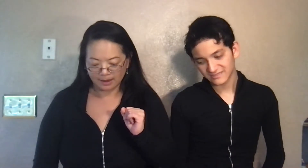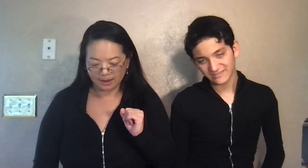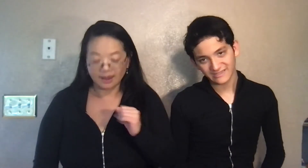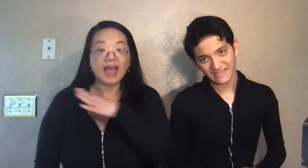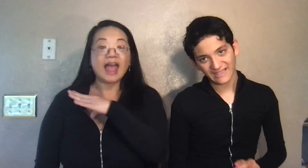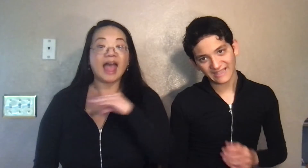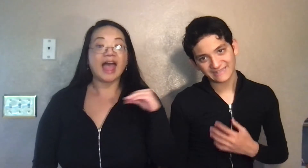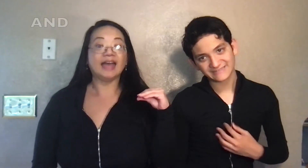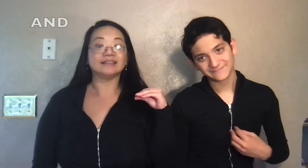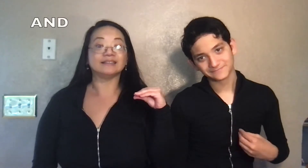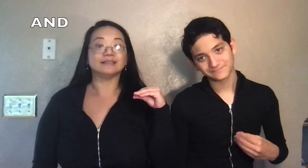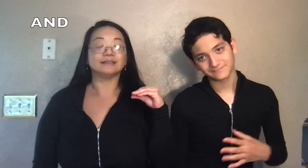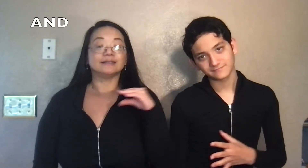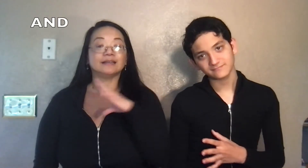Yeah.